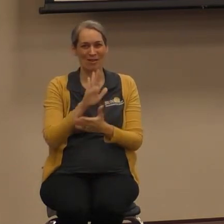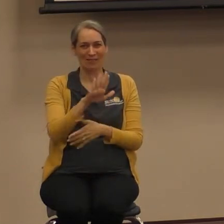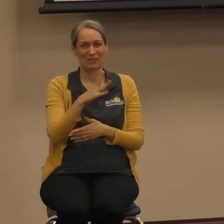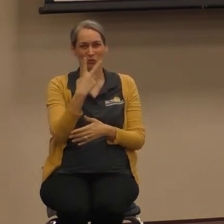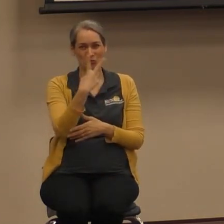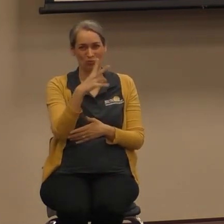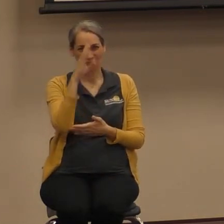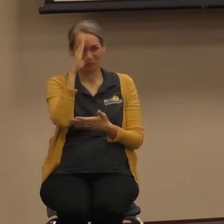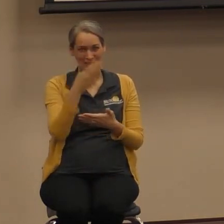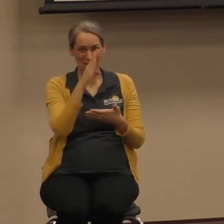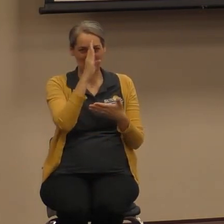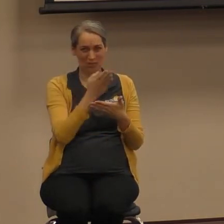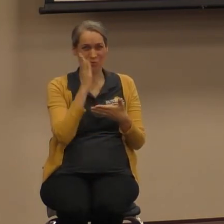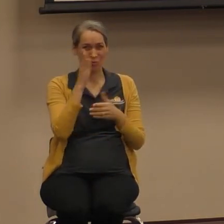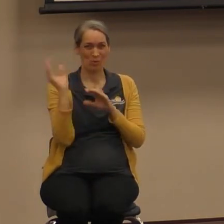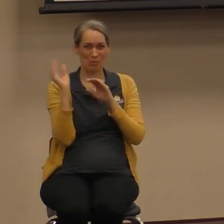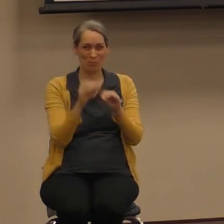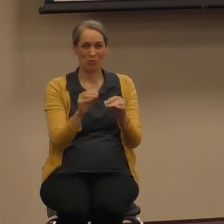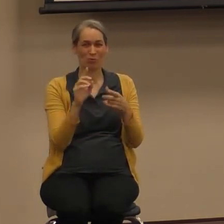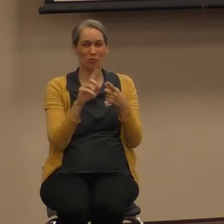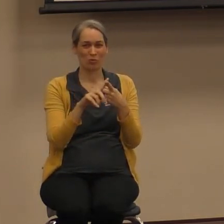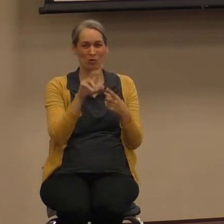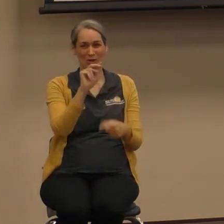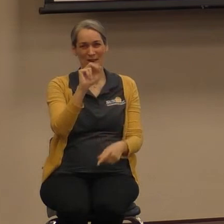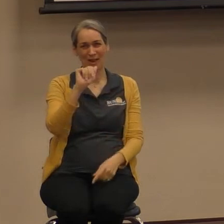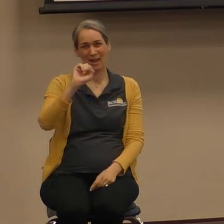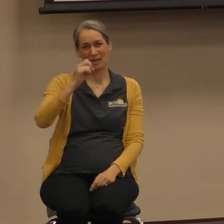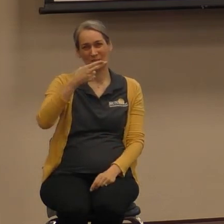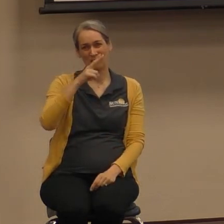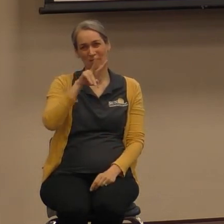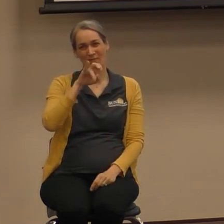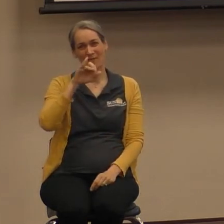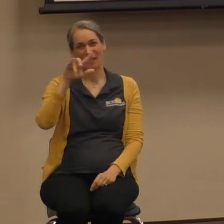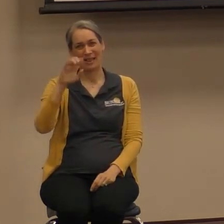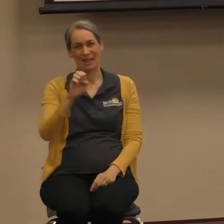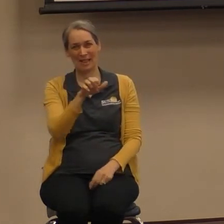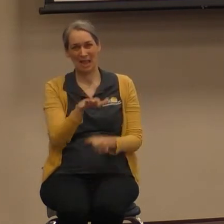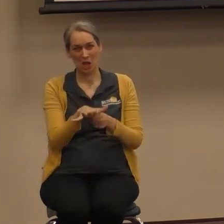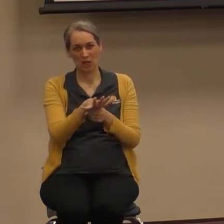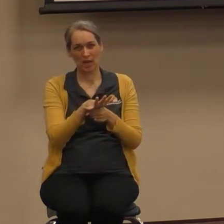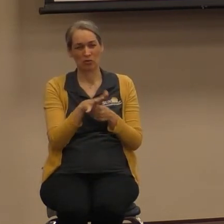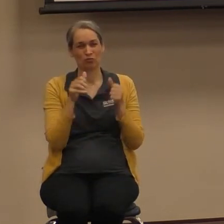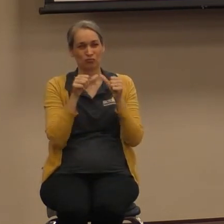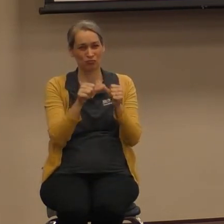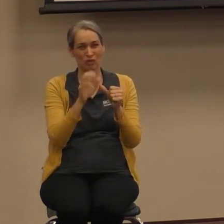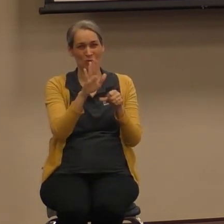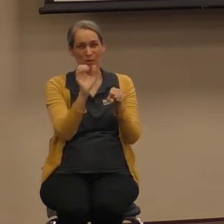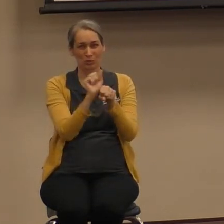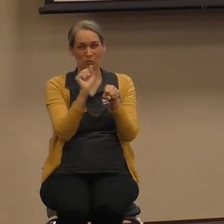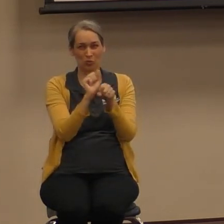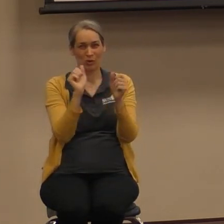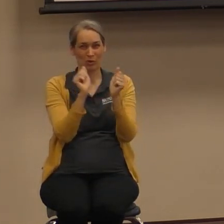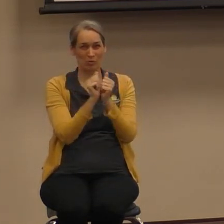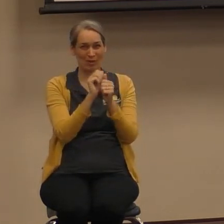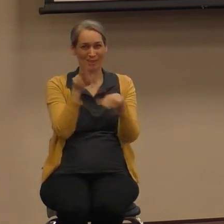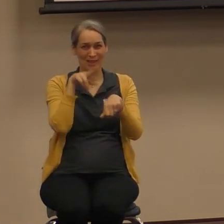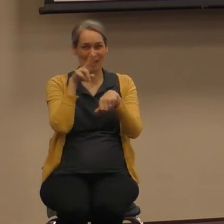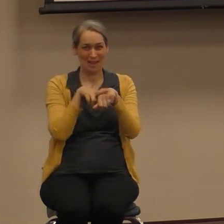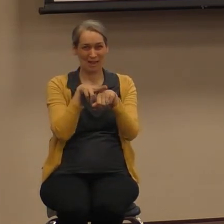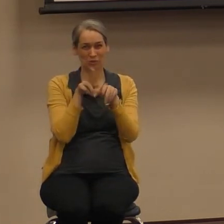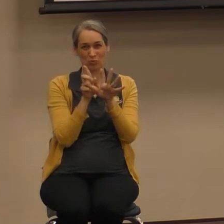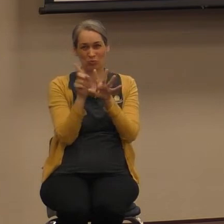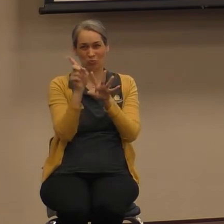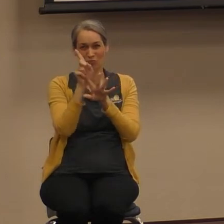thank you, will be moving to the Nashville area in August to continue his work with the Nashville branch of Sexual Addiction Treatment